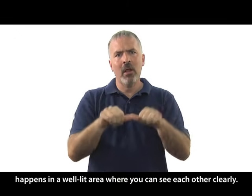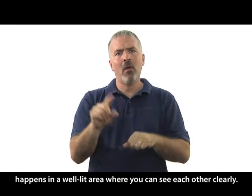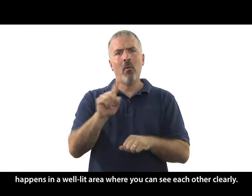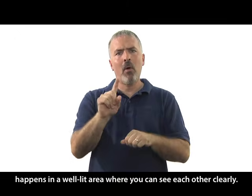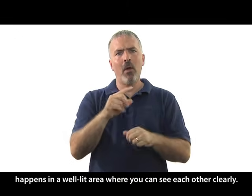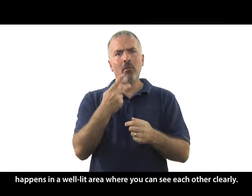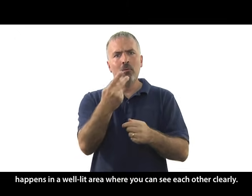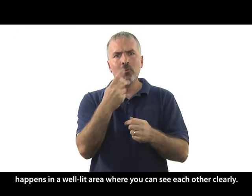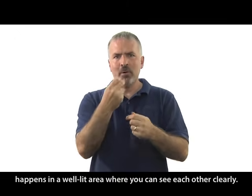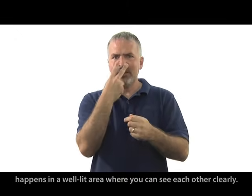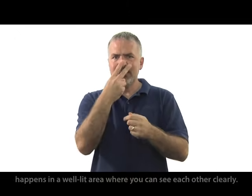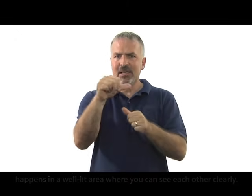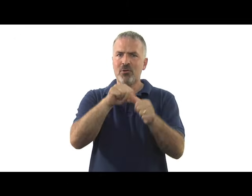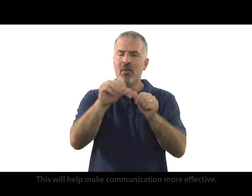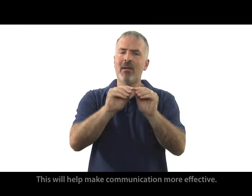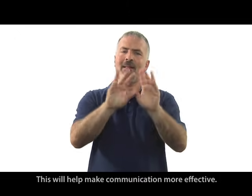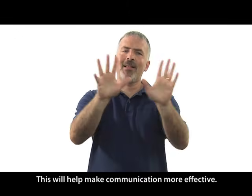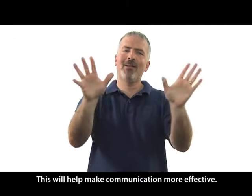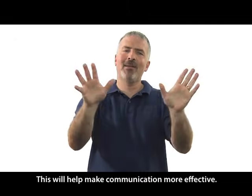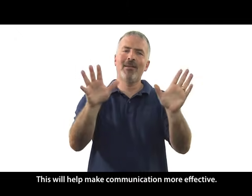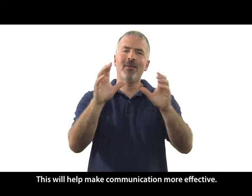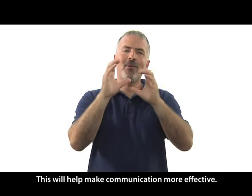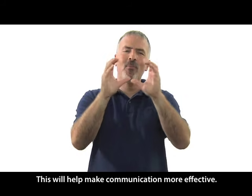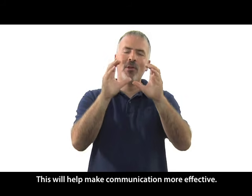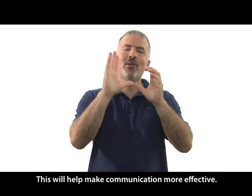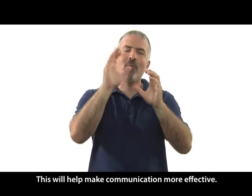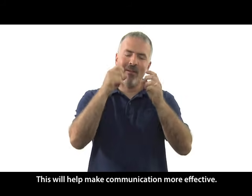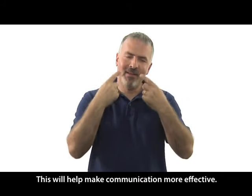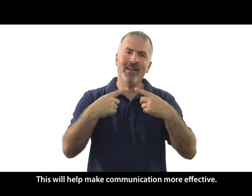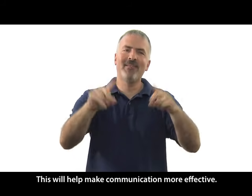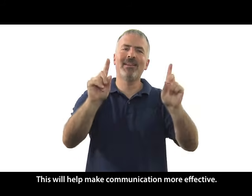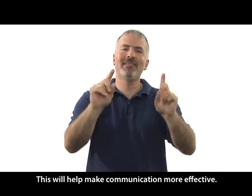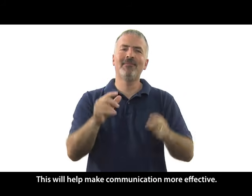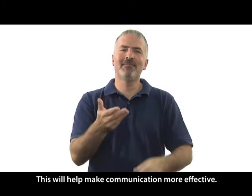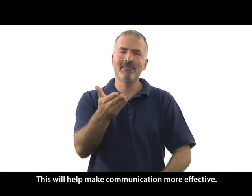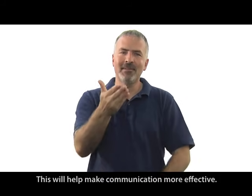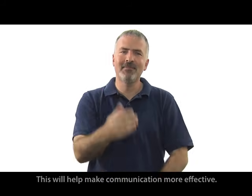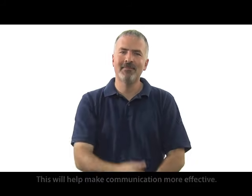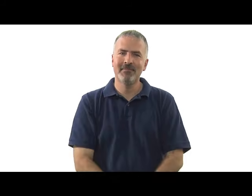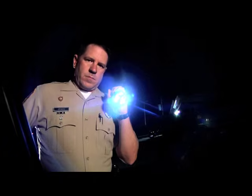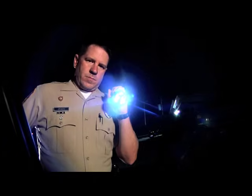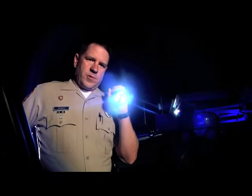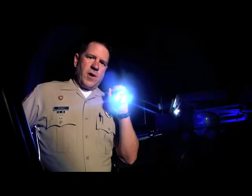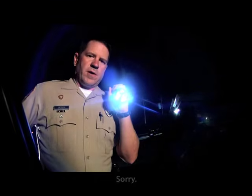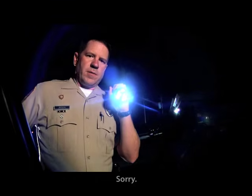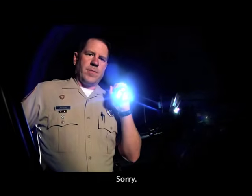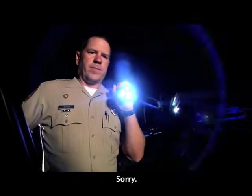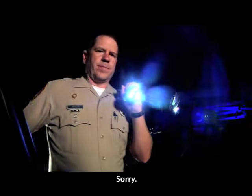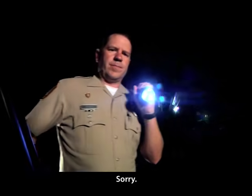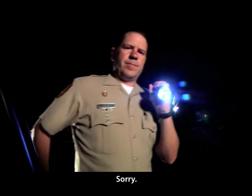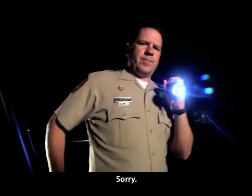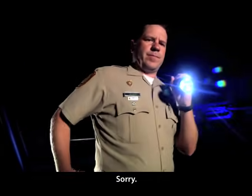you can see each other clearly. This will help make communication more effective. Sure.